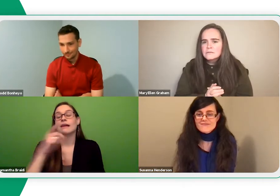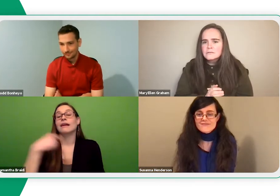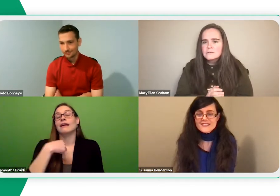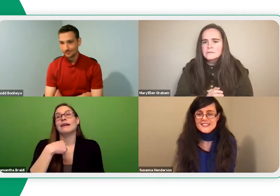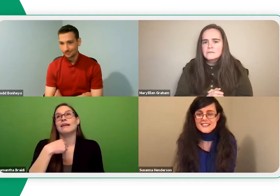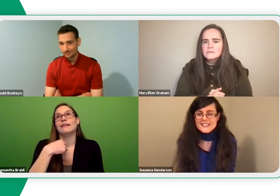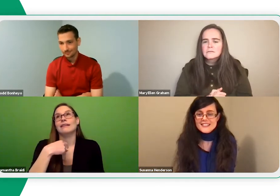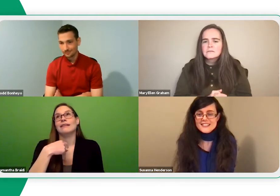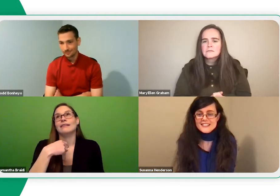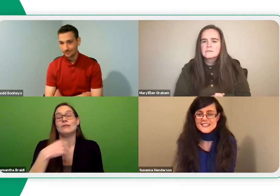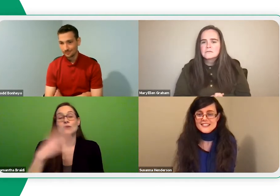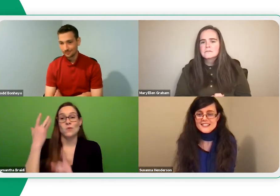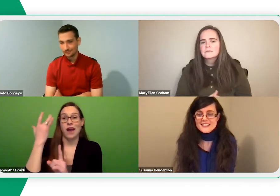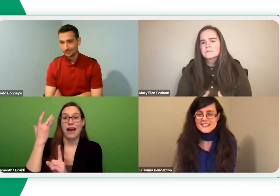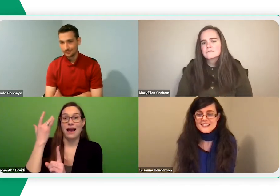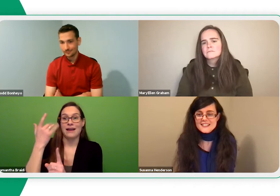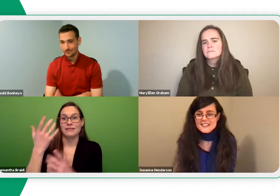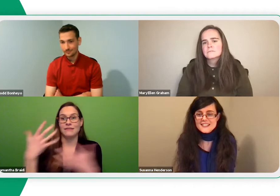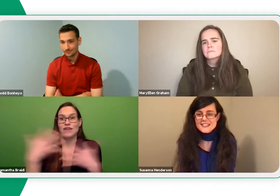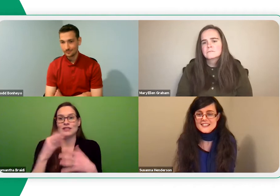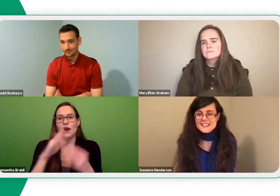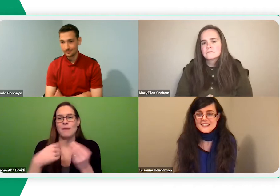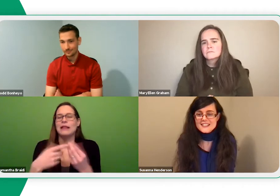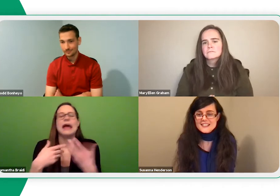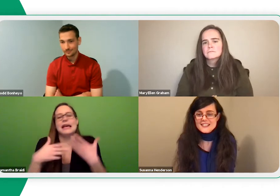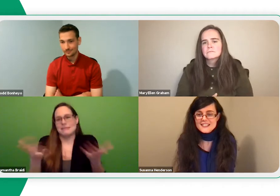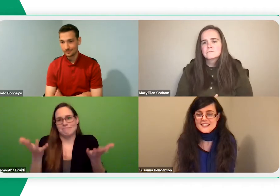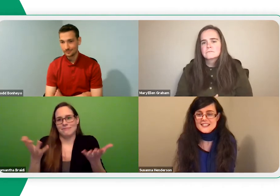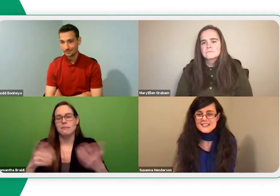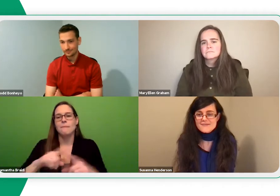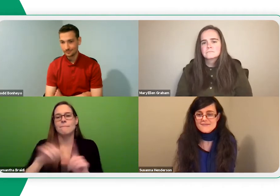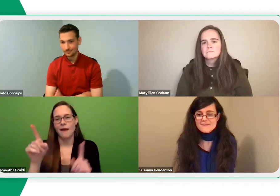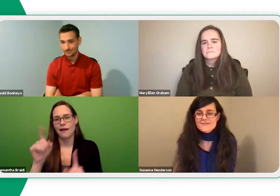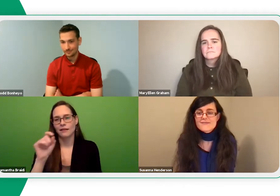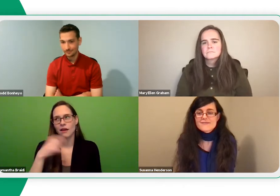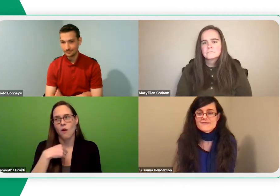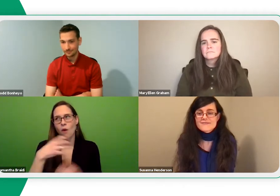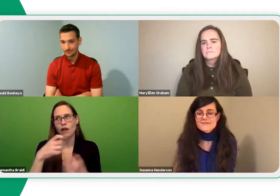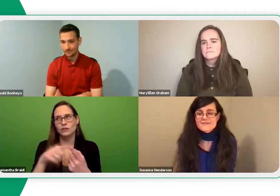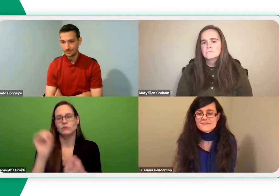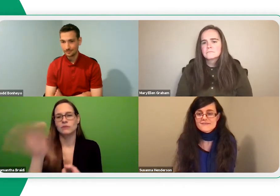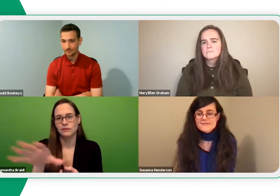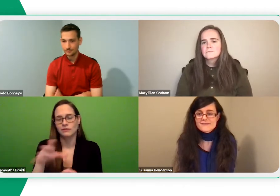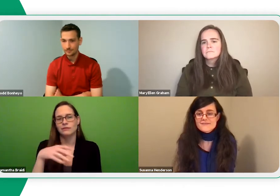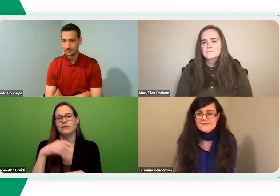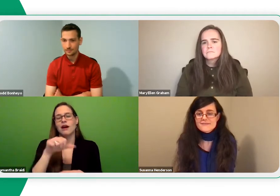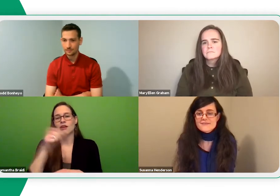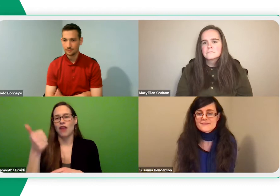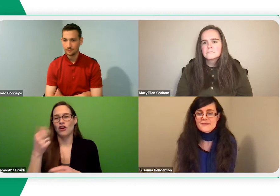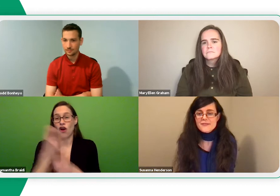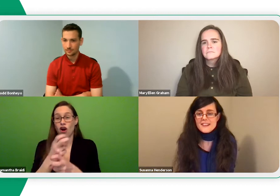afraid to talk about finance. Samantha here. I think one of the reasons it's so scary to talk